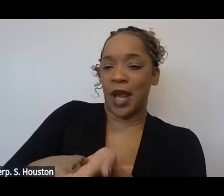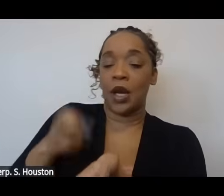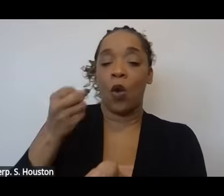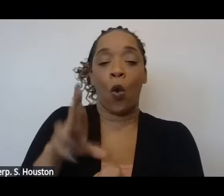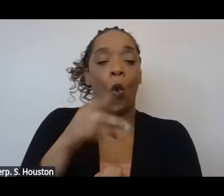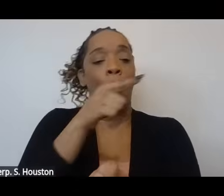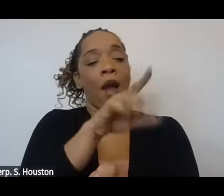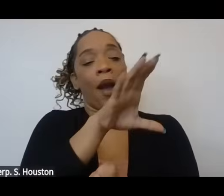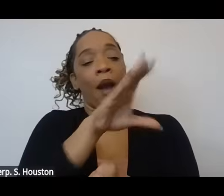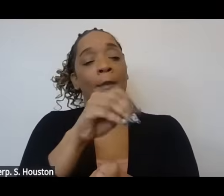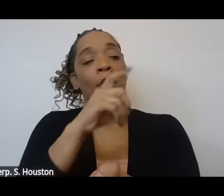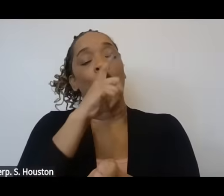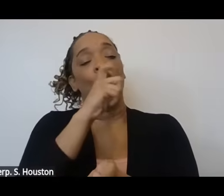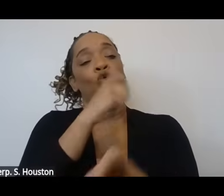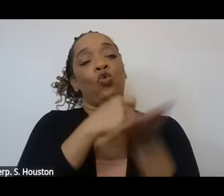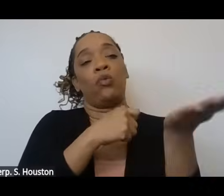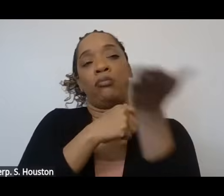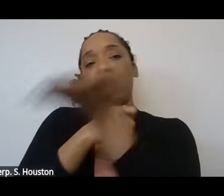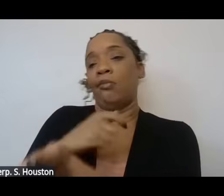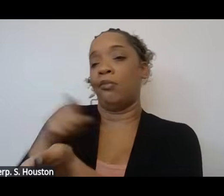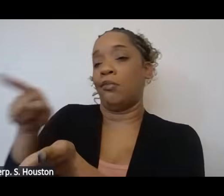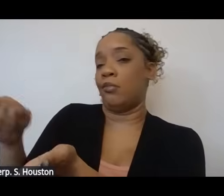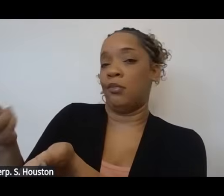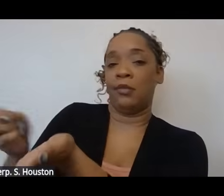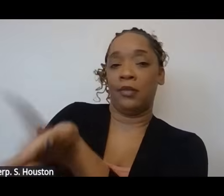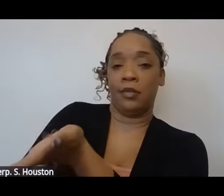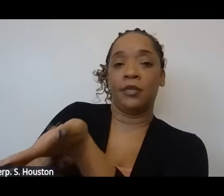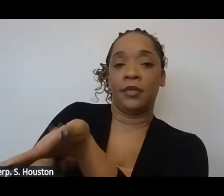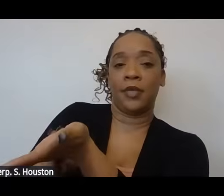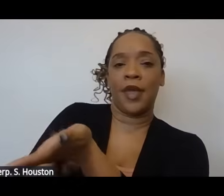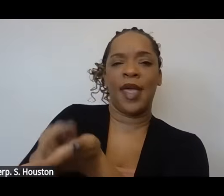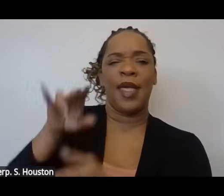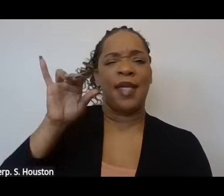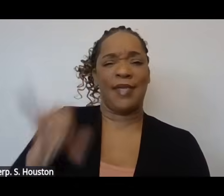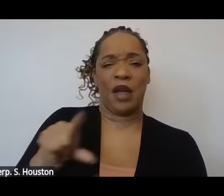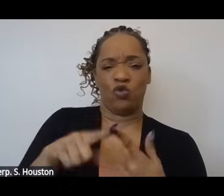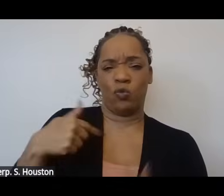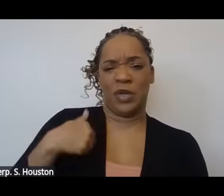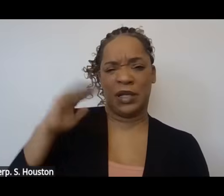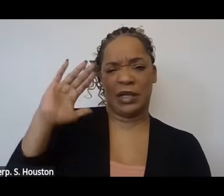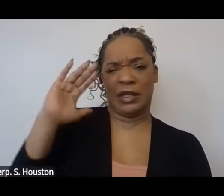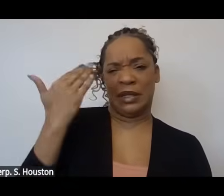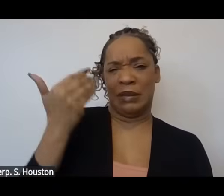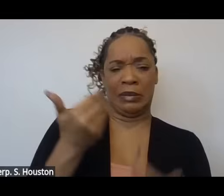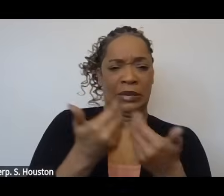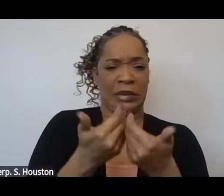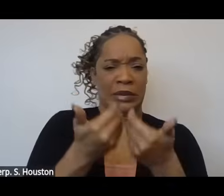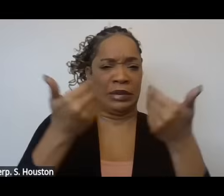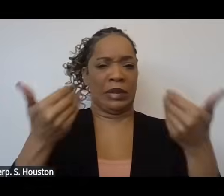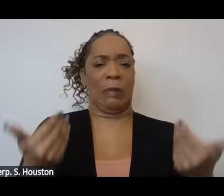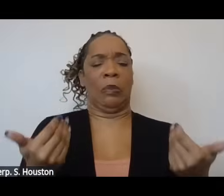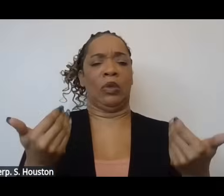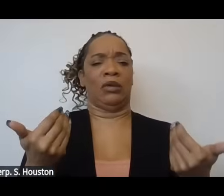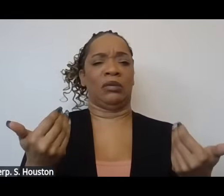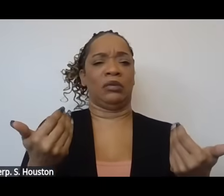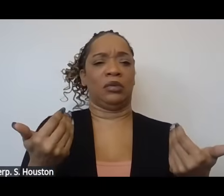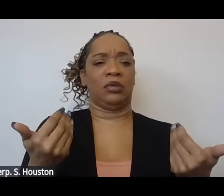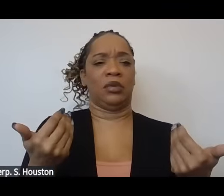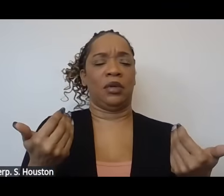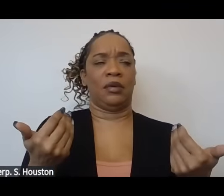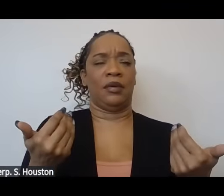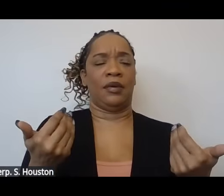to sign it. Okay, that seems to be a completely separate lane than